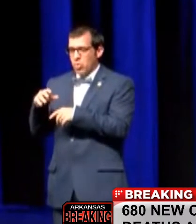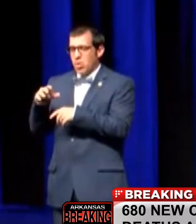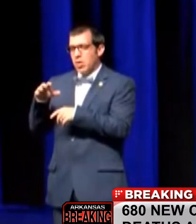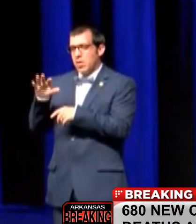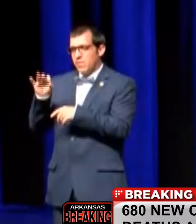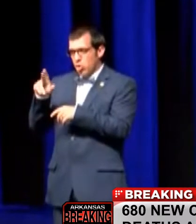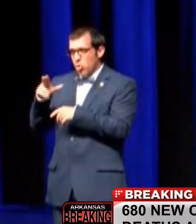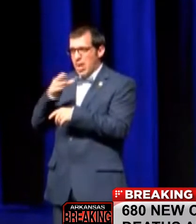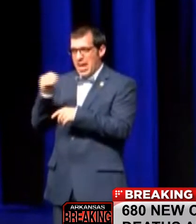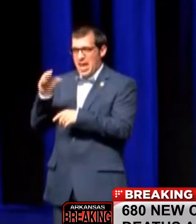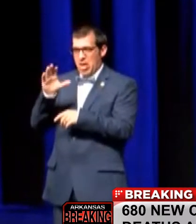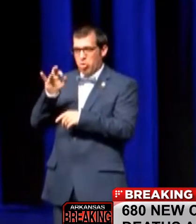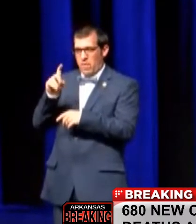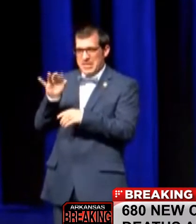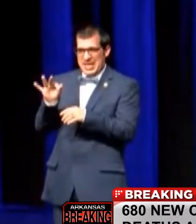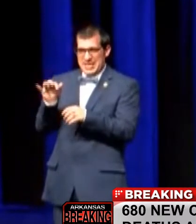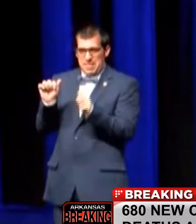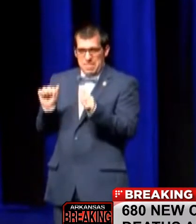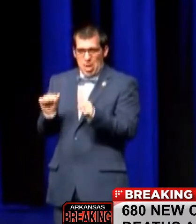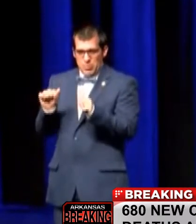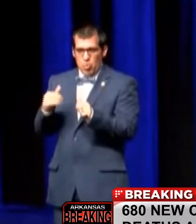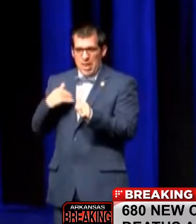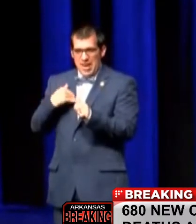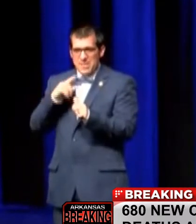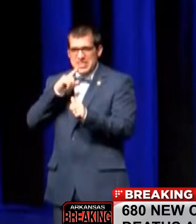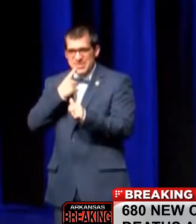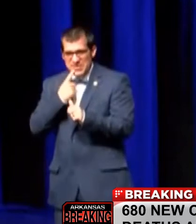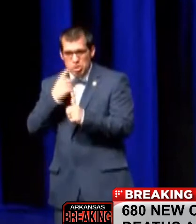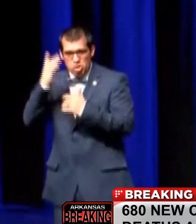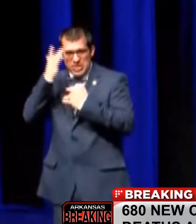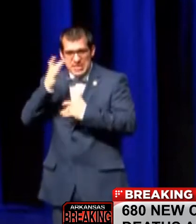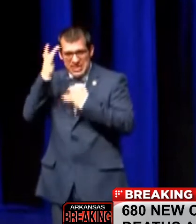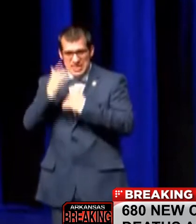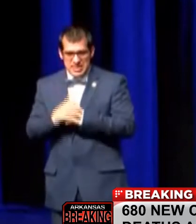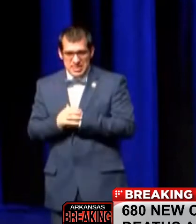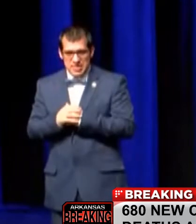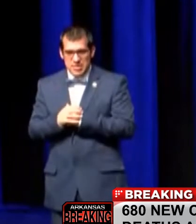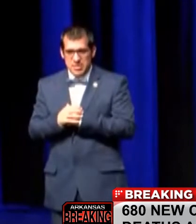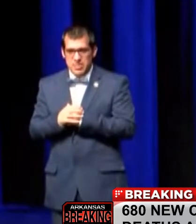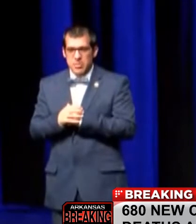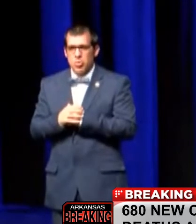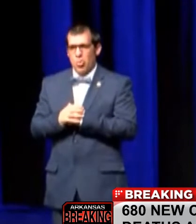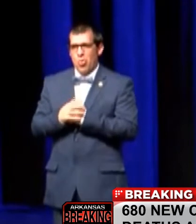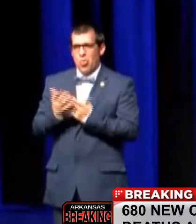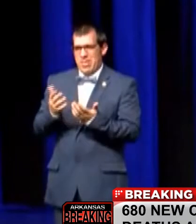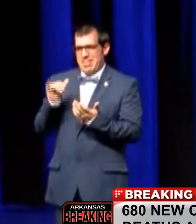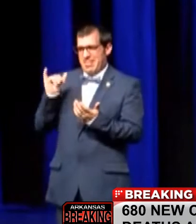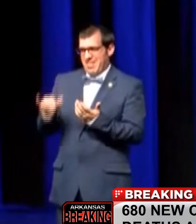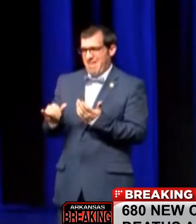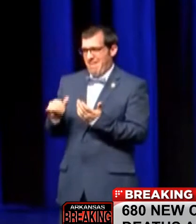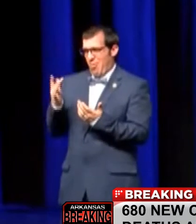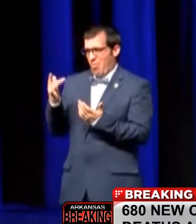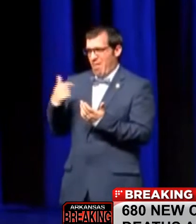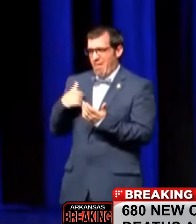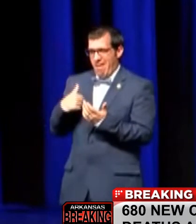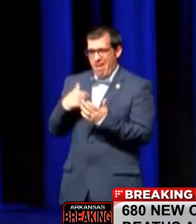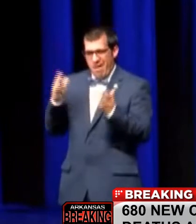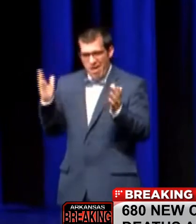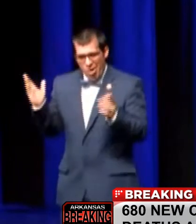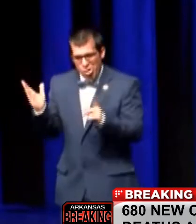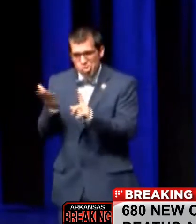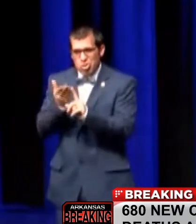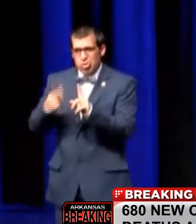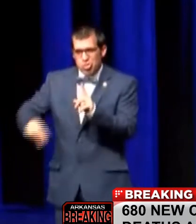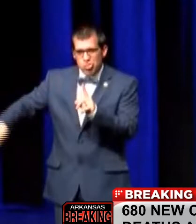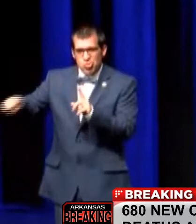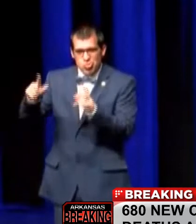flu and COVID-19 to have severe disease. So for that reason, I urge all Arkansans to